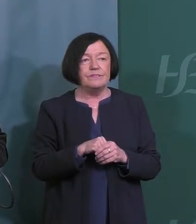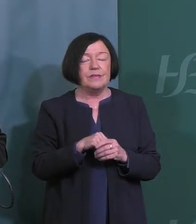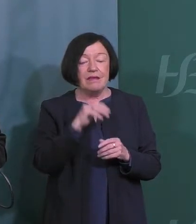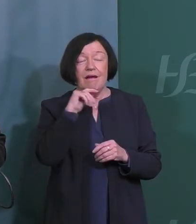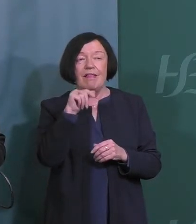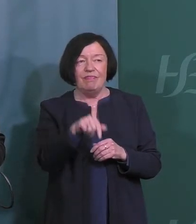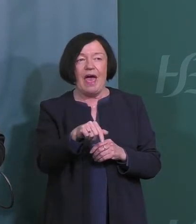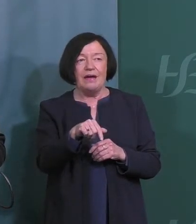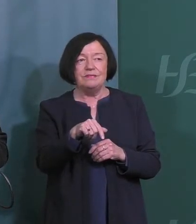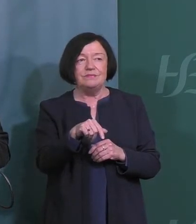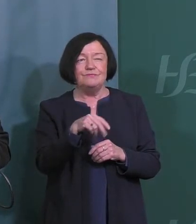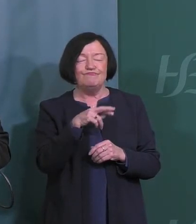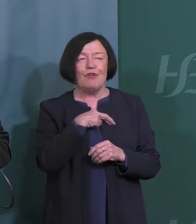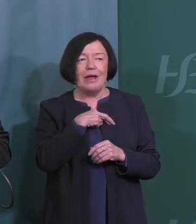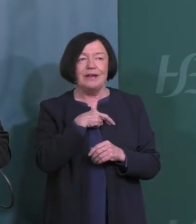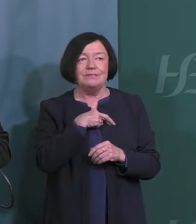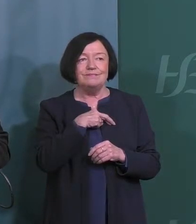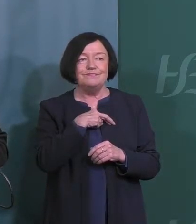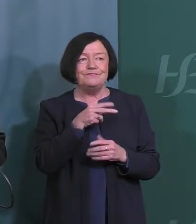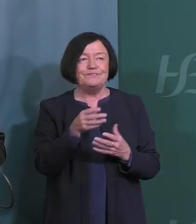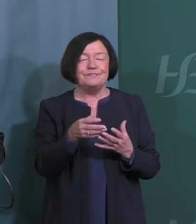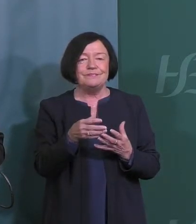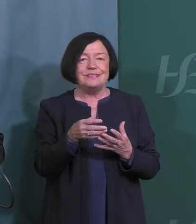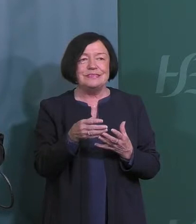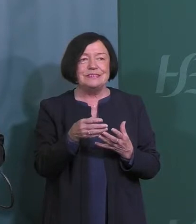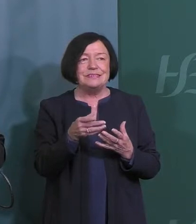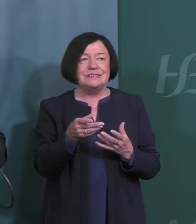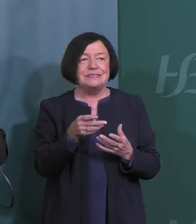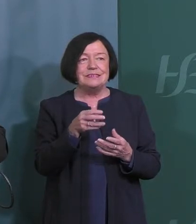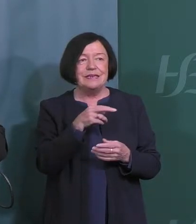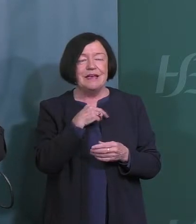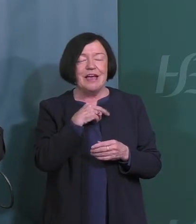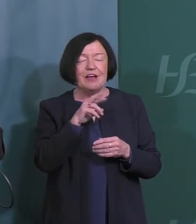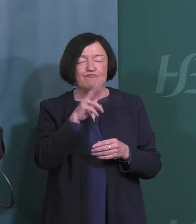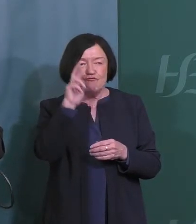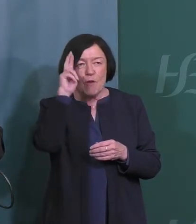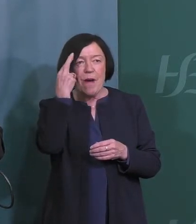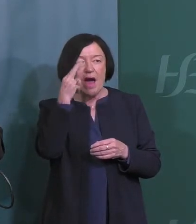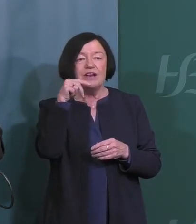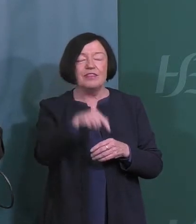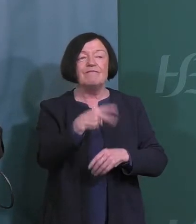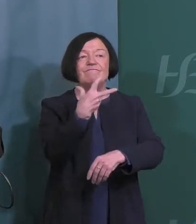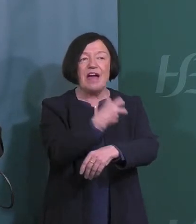because that really is a really keen reminder that the